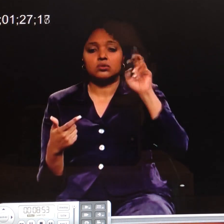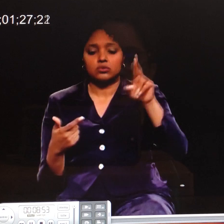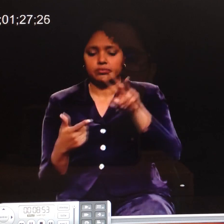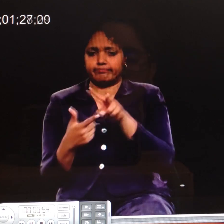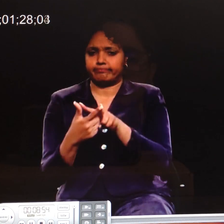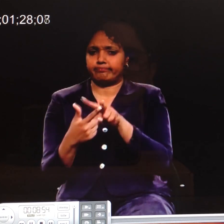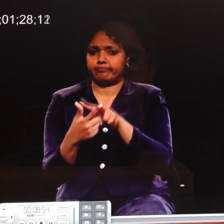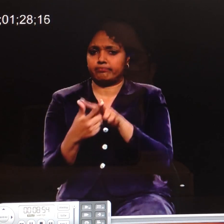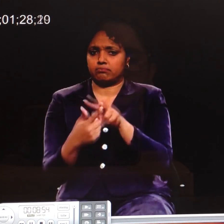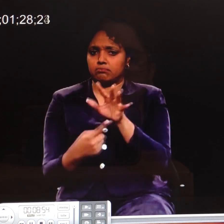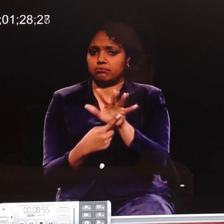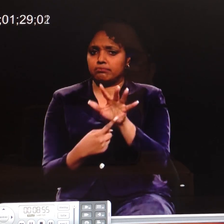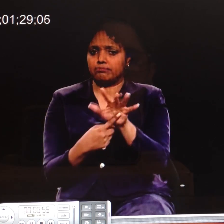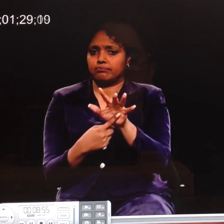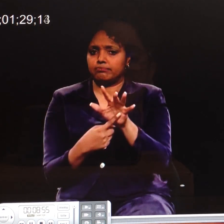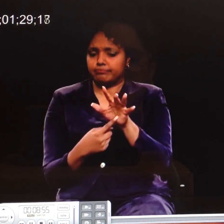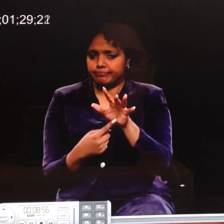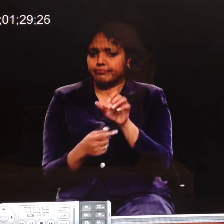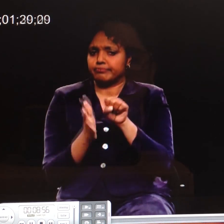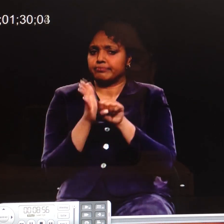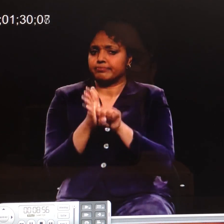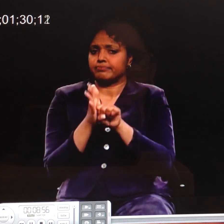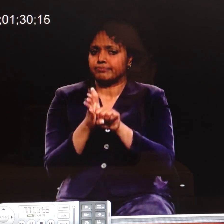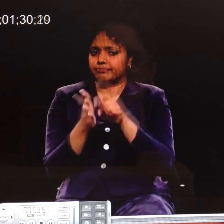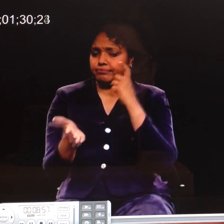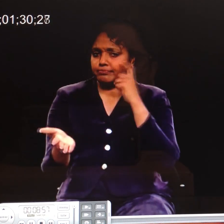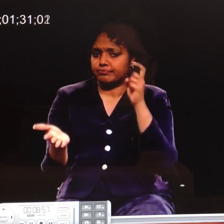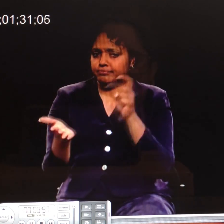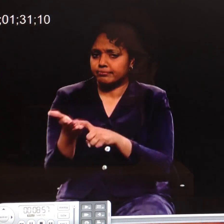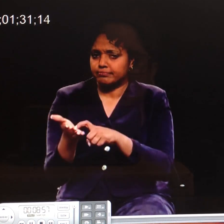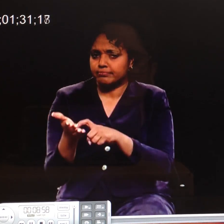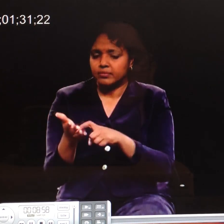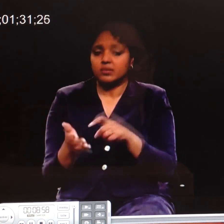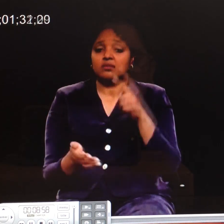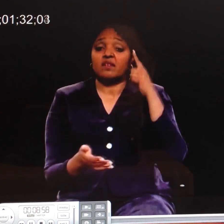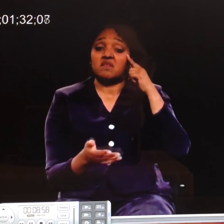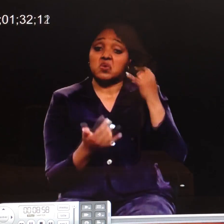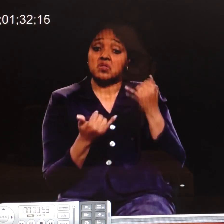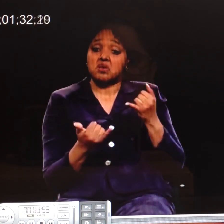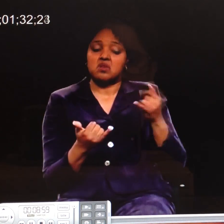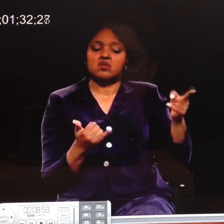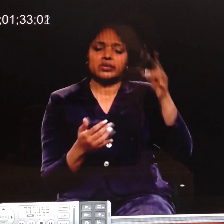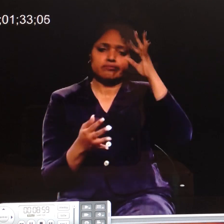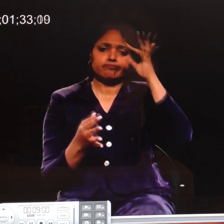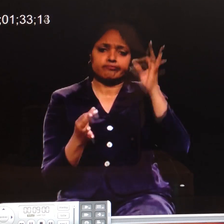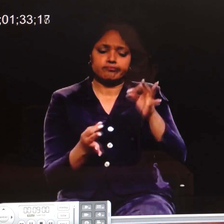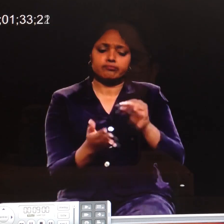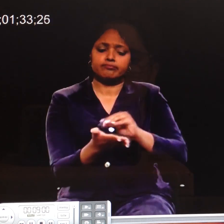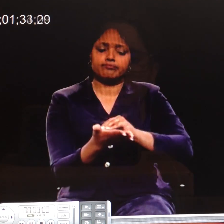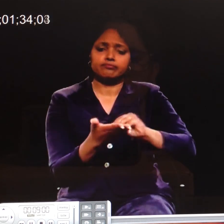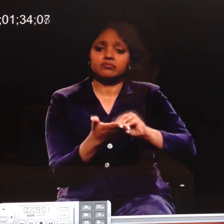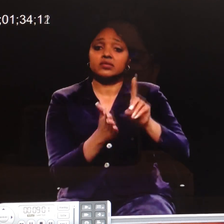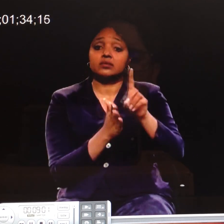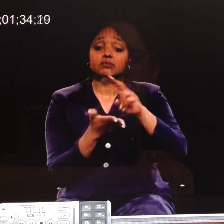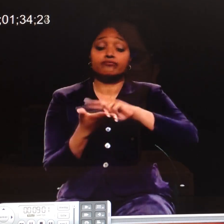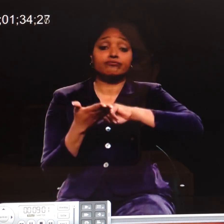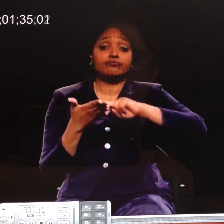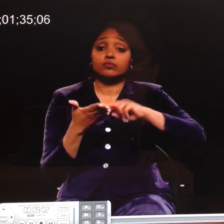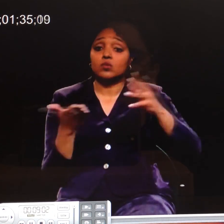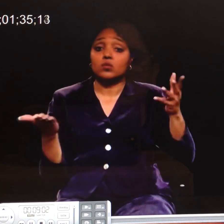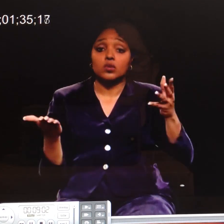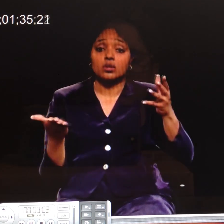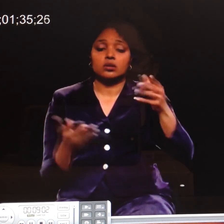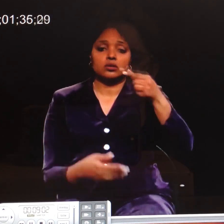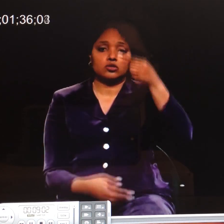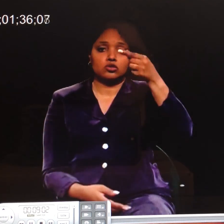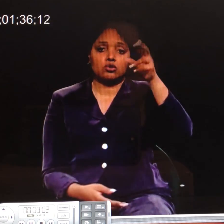One of them was skin cancer, and the other one was PCP, so the problem with the pulmonary tract. So they decided to write